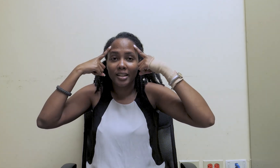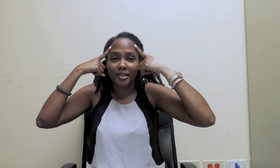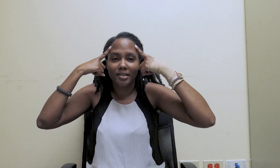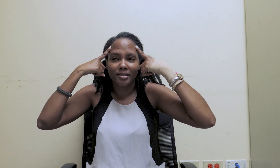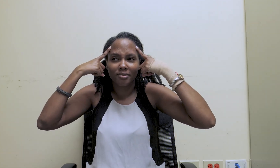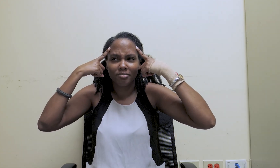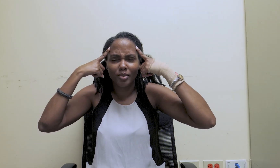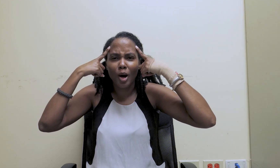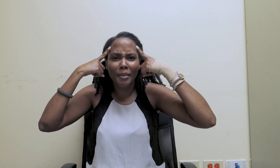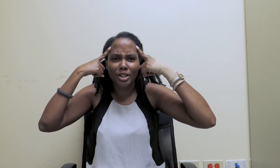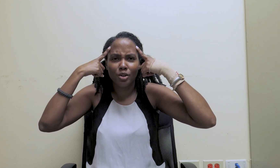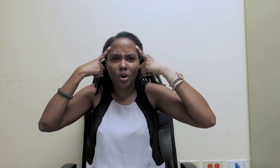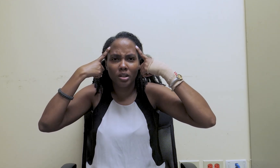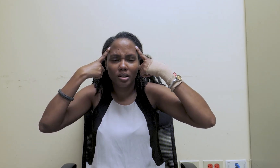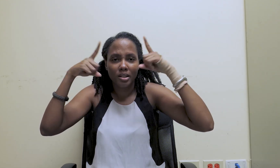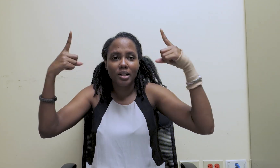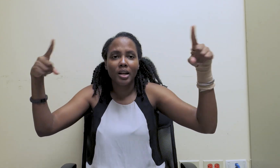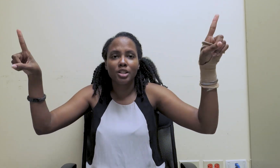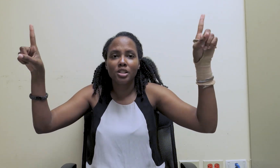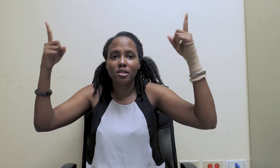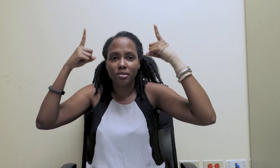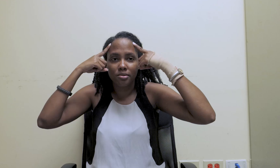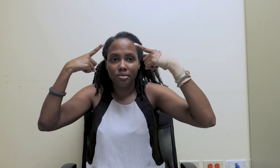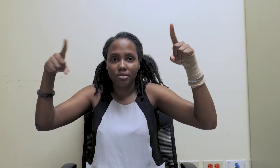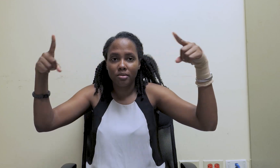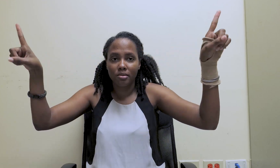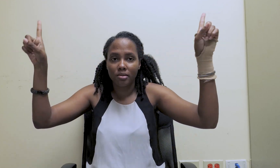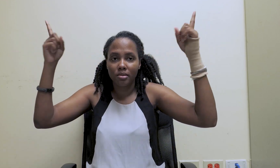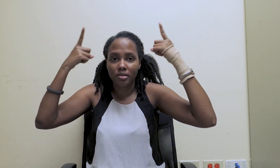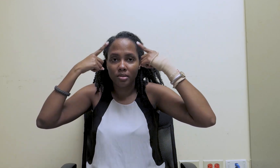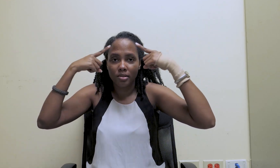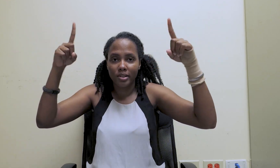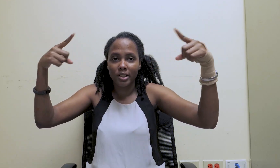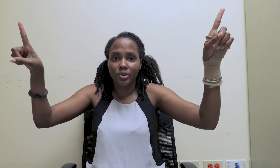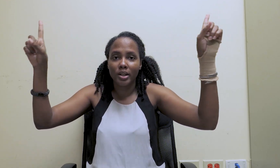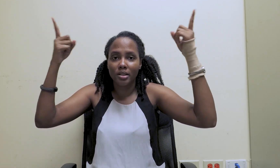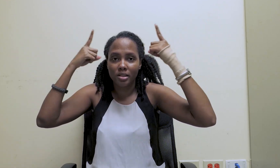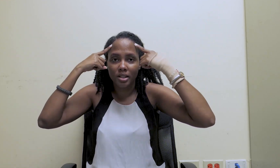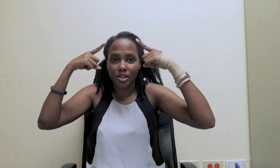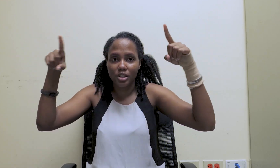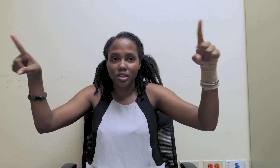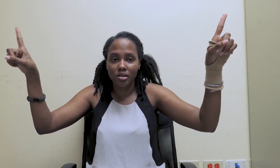like a magic wand. Achieve. Flick it twice. Achieve.